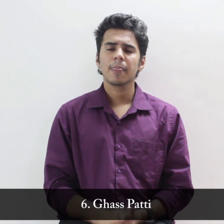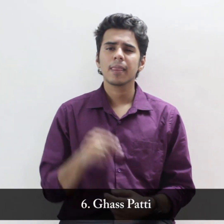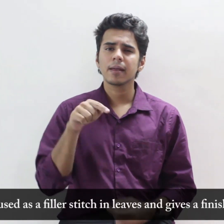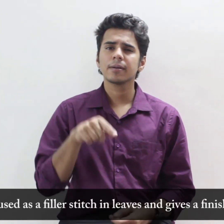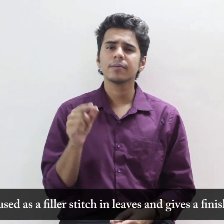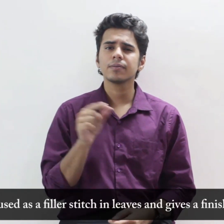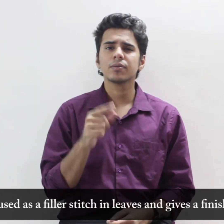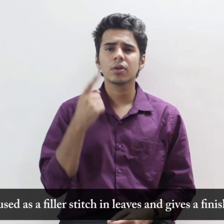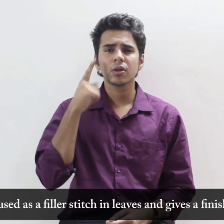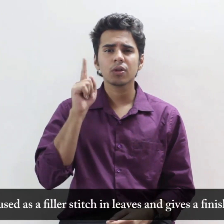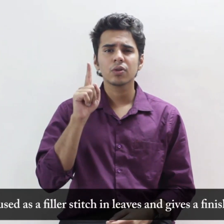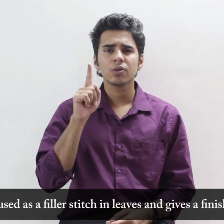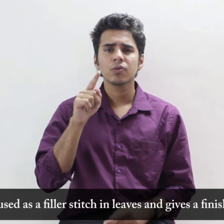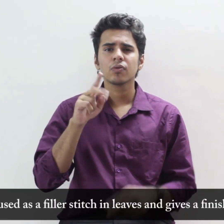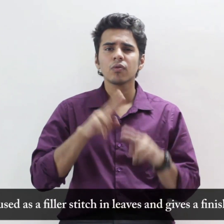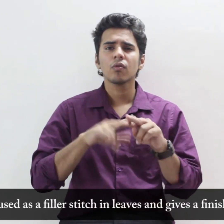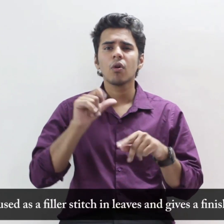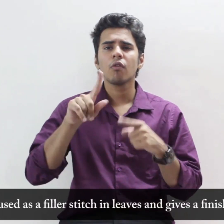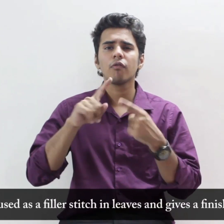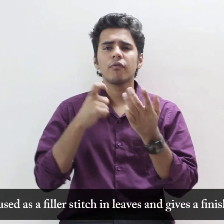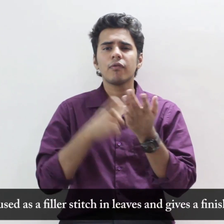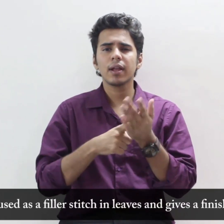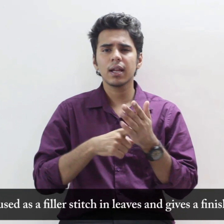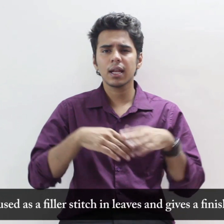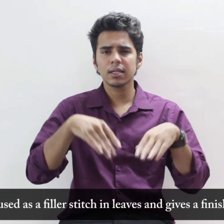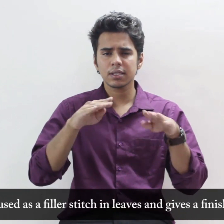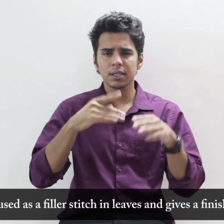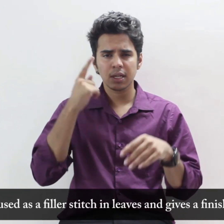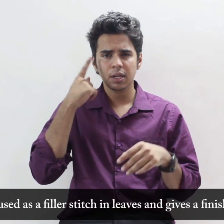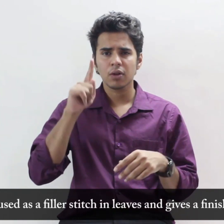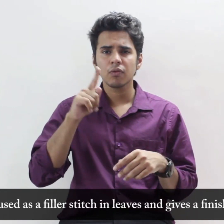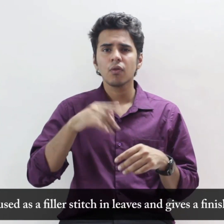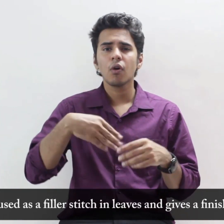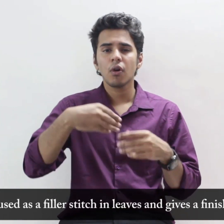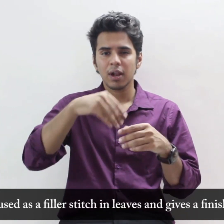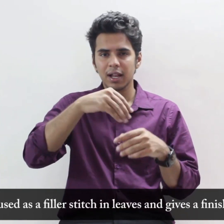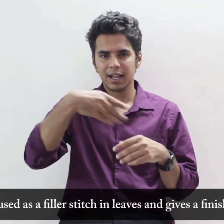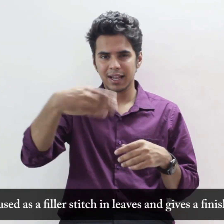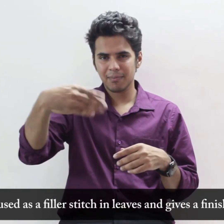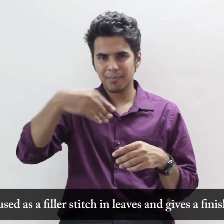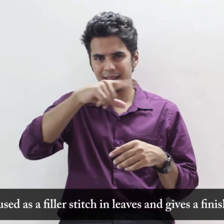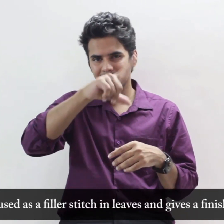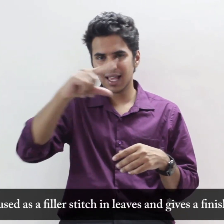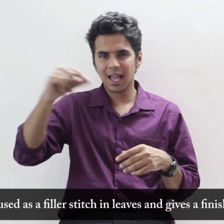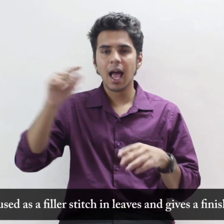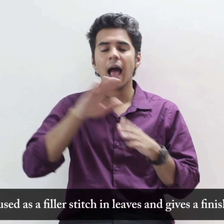It is used as a filler stitch in leaves and gives a finished look.